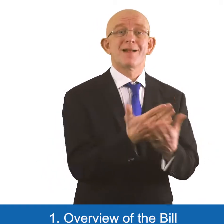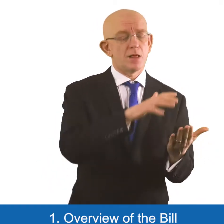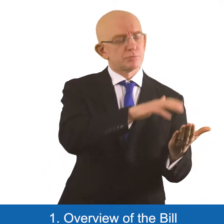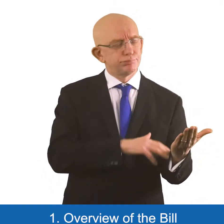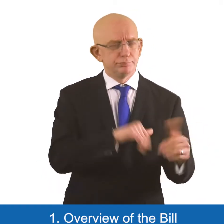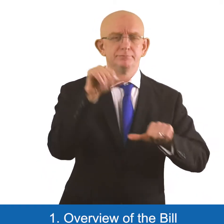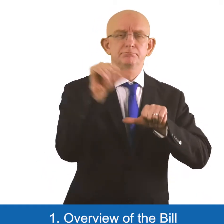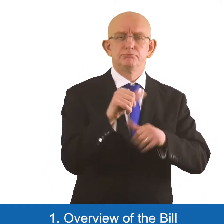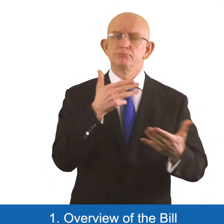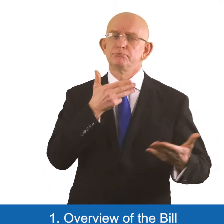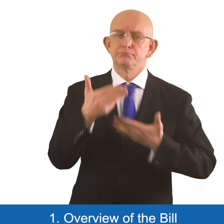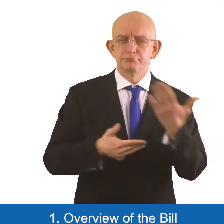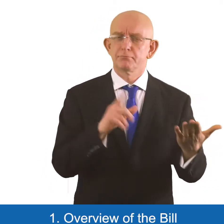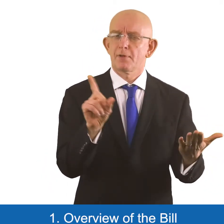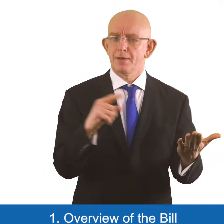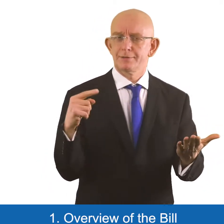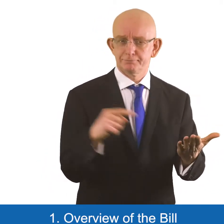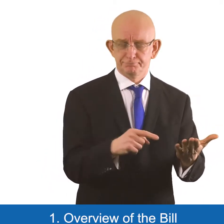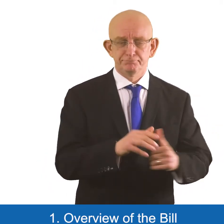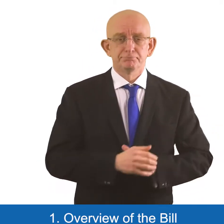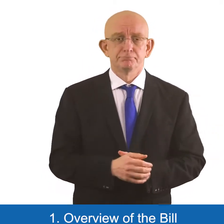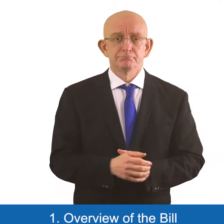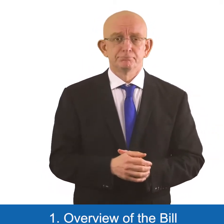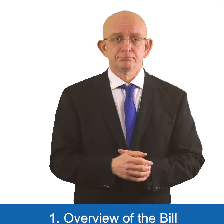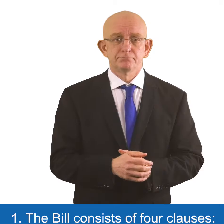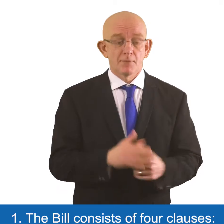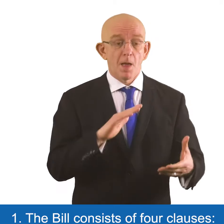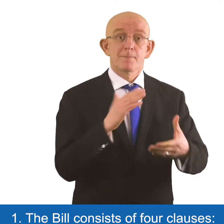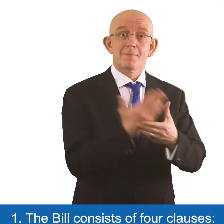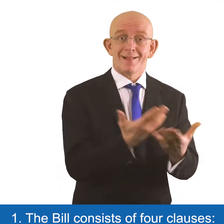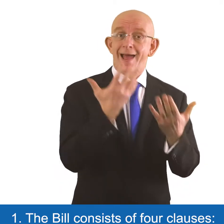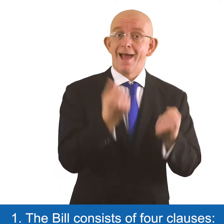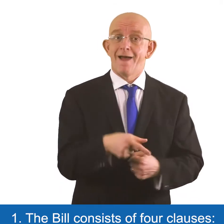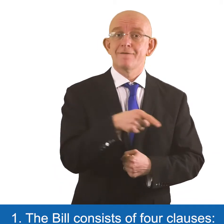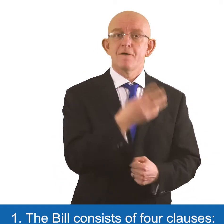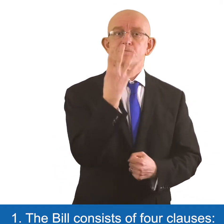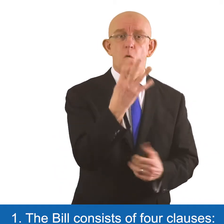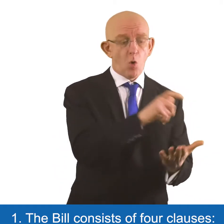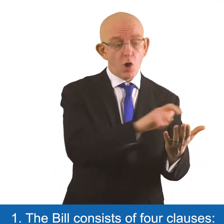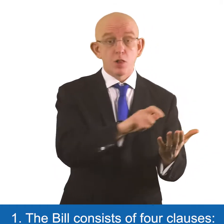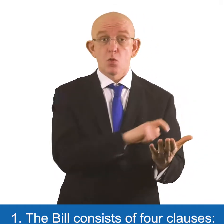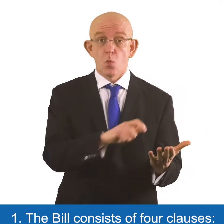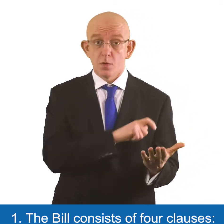One. Overview of the bill. 1. The bill consists of 4